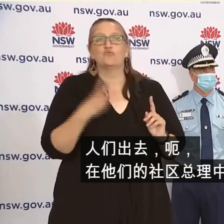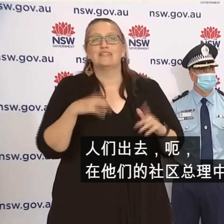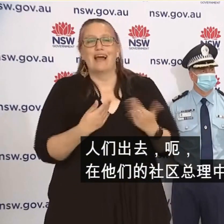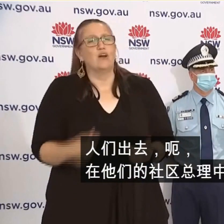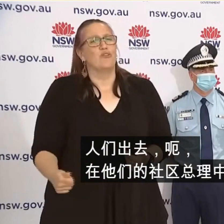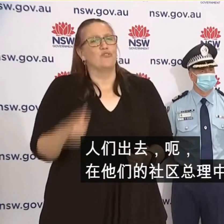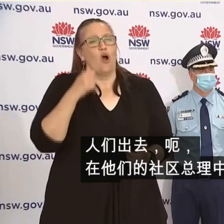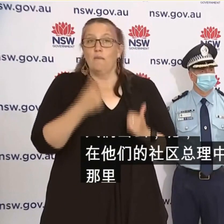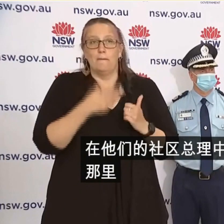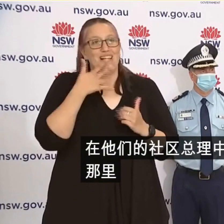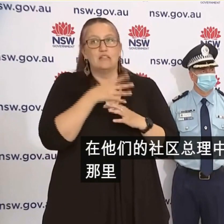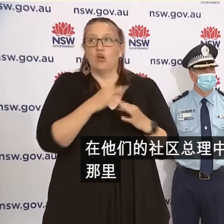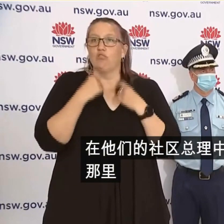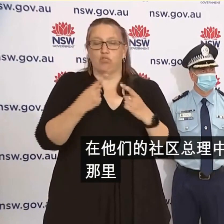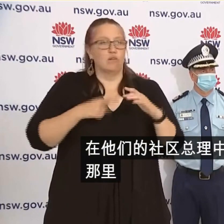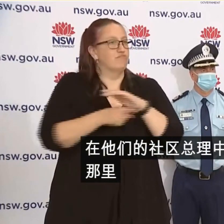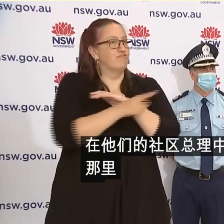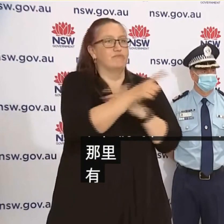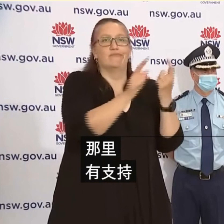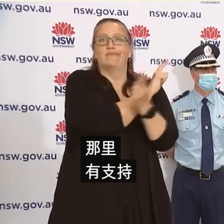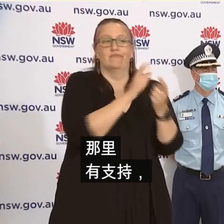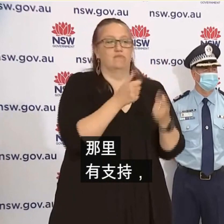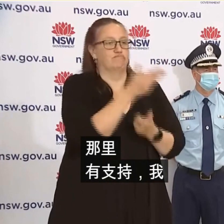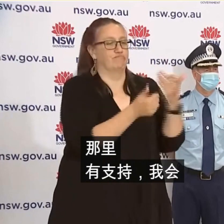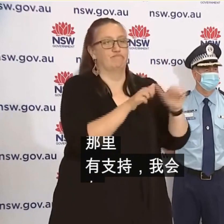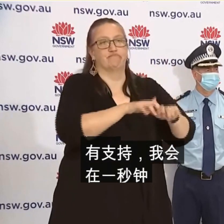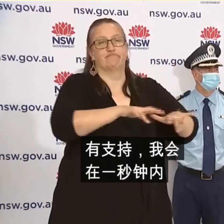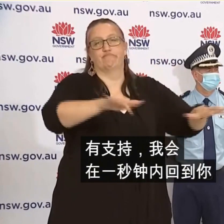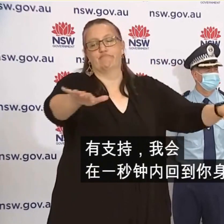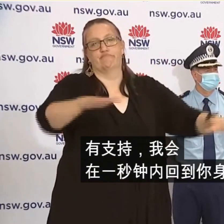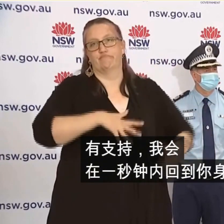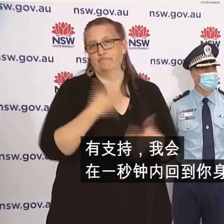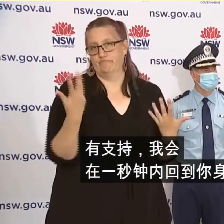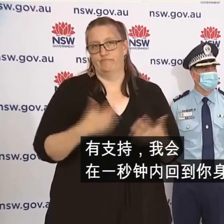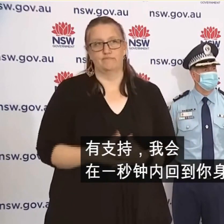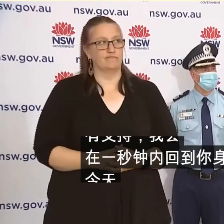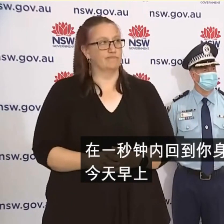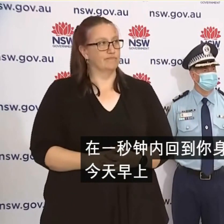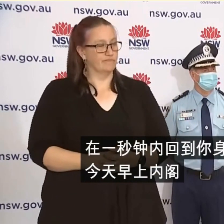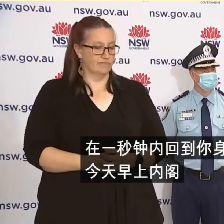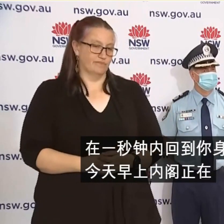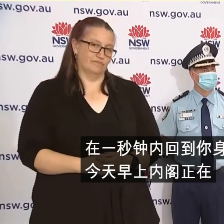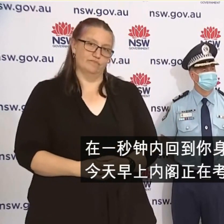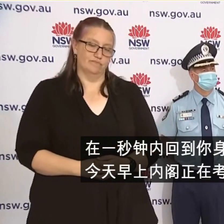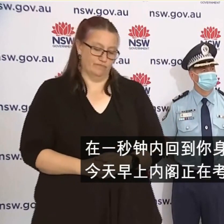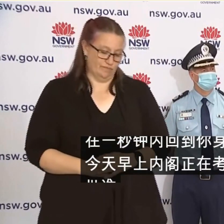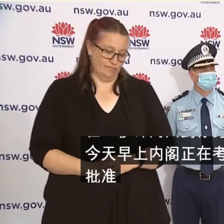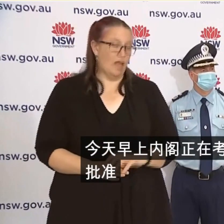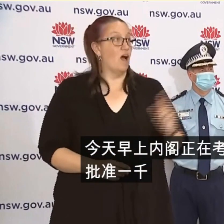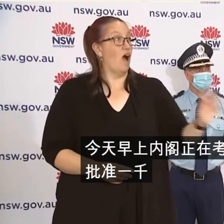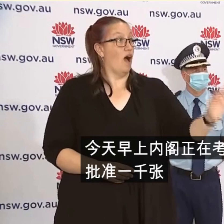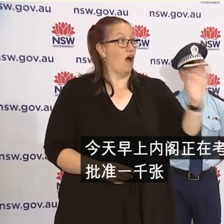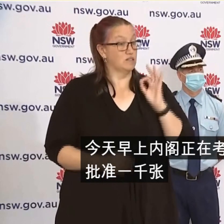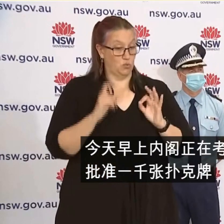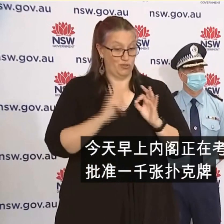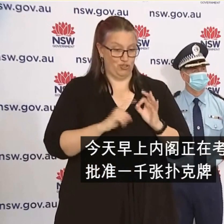spreading the virus throughout their community. Premier, there is a report. I'll come back to you in a second. Yeah. There is a report this morning that Cabinet is considering